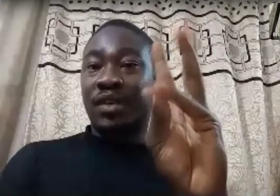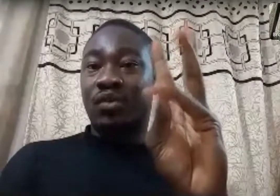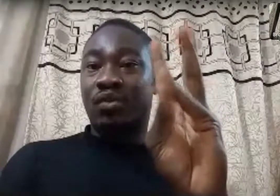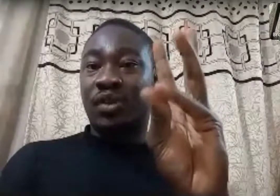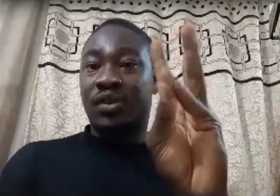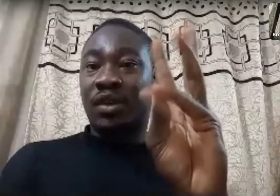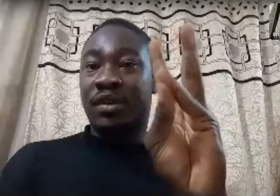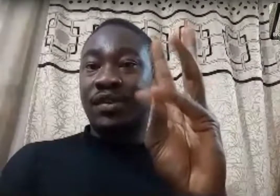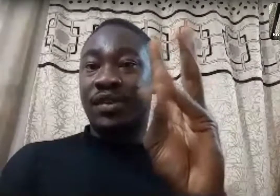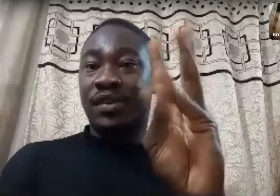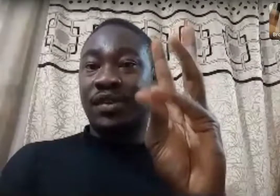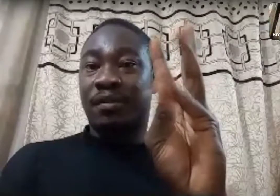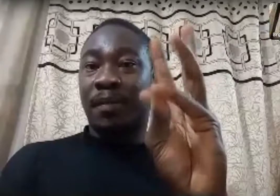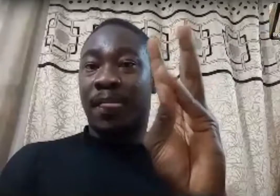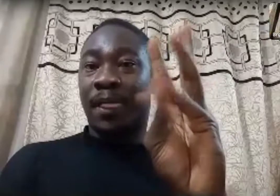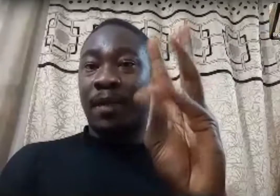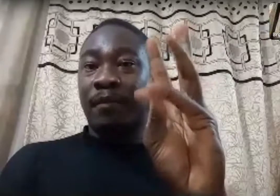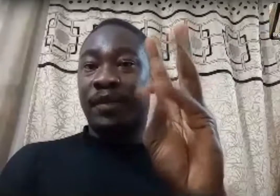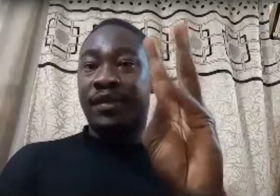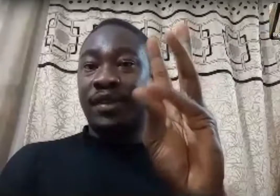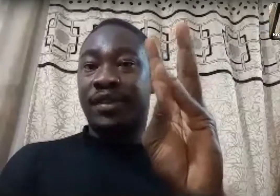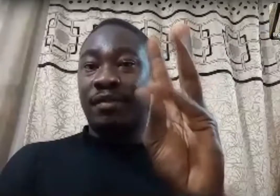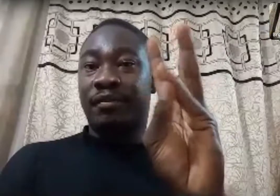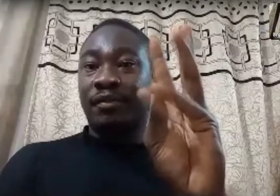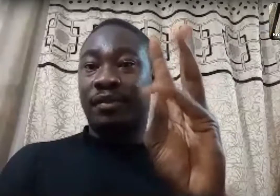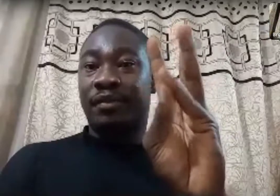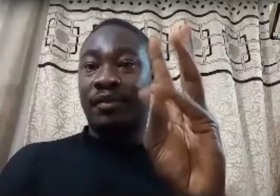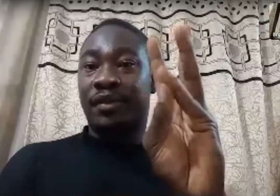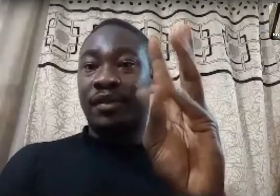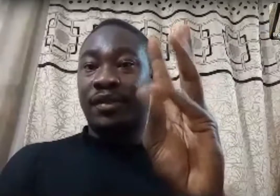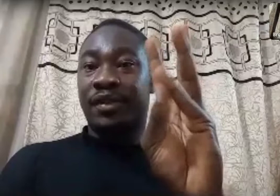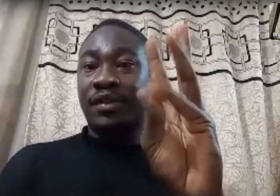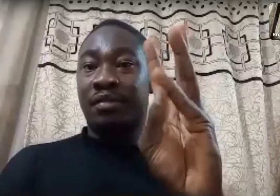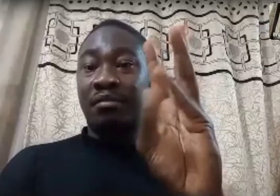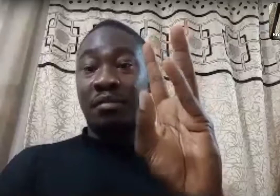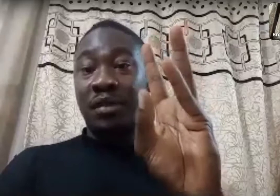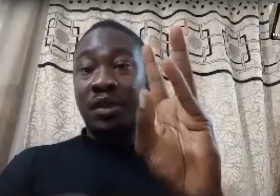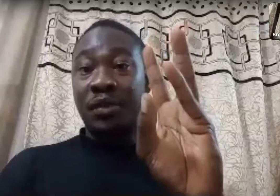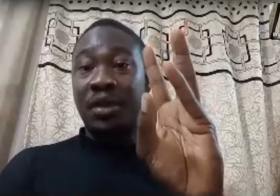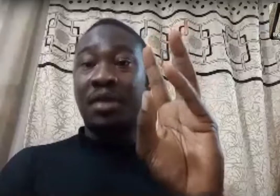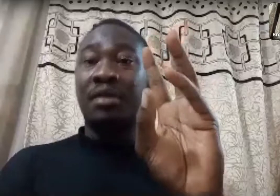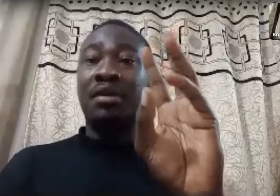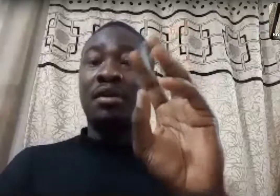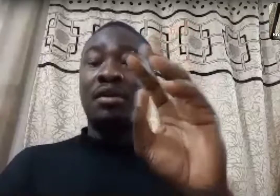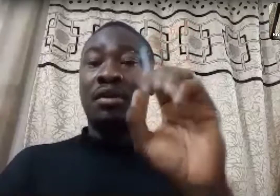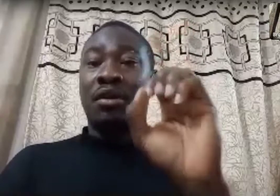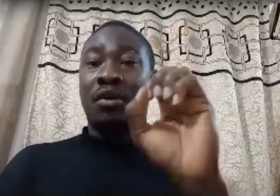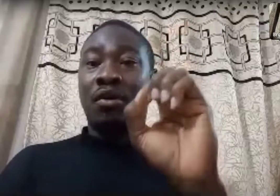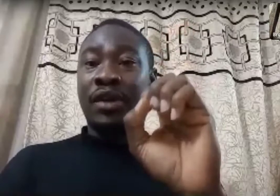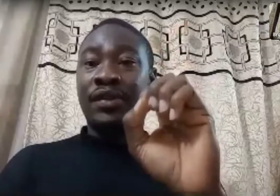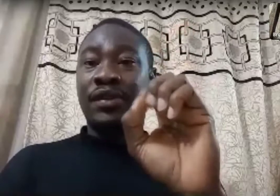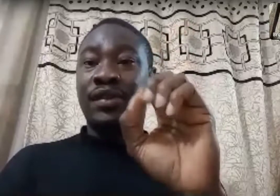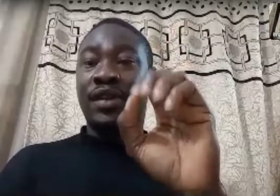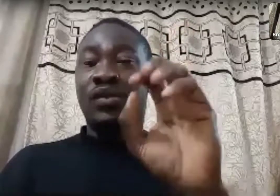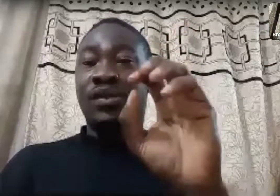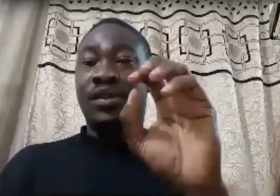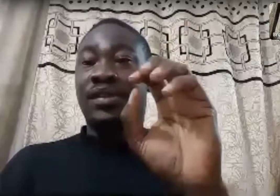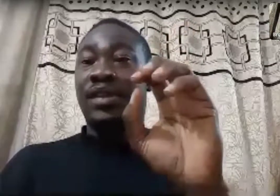16, 16, 16 is okay. Others decide to sign 16 this